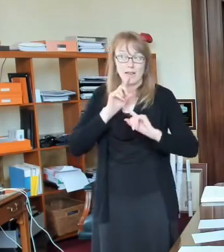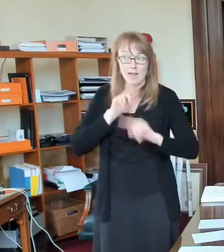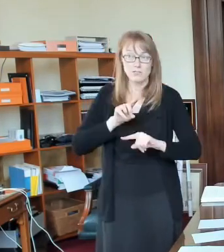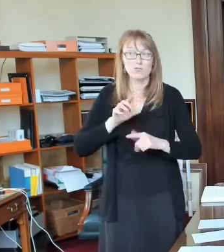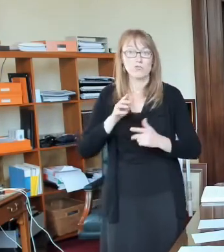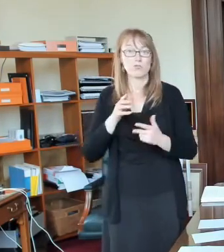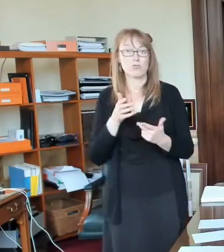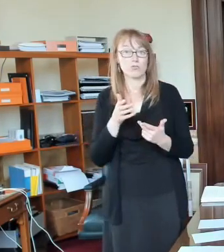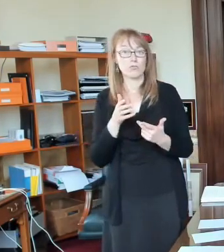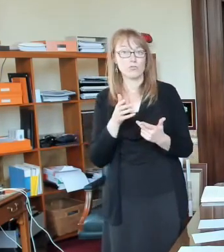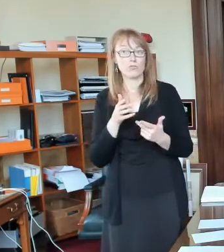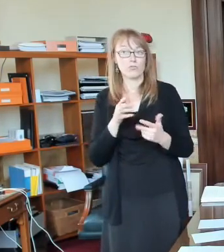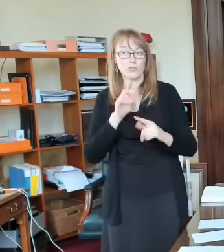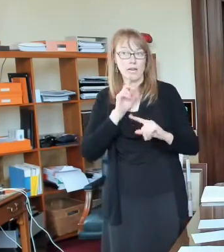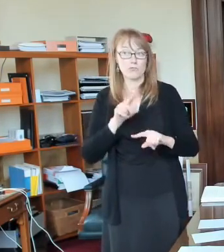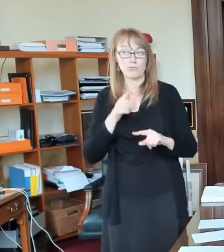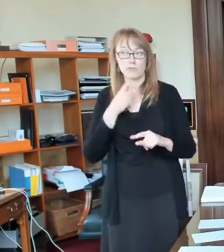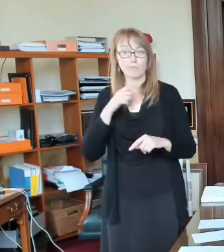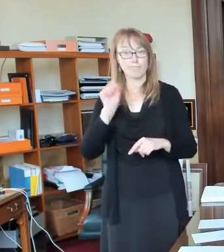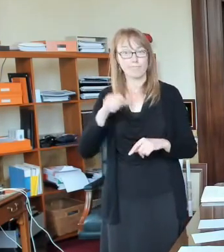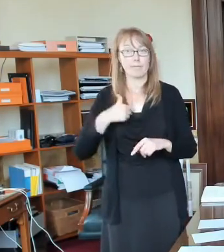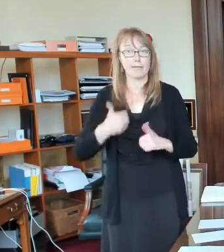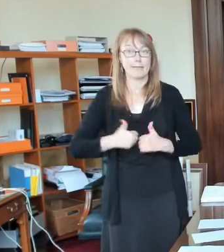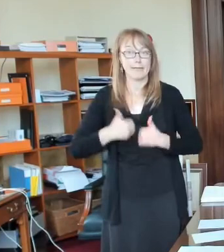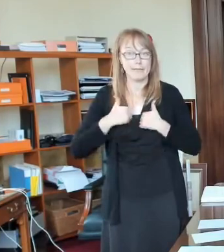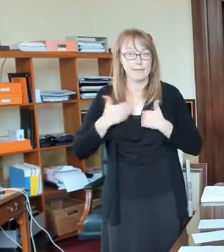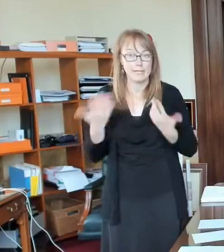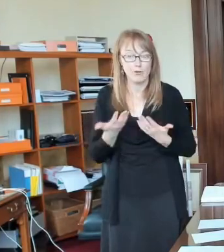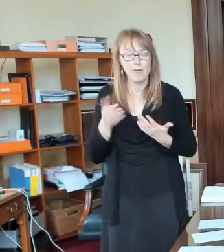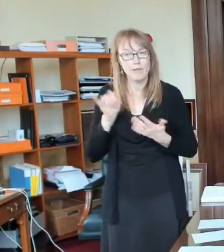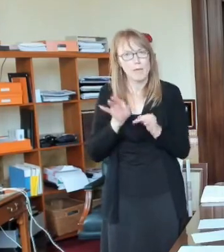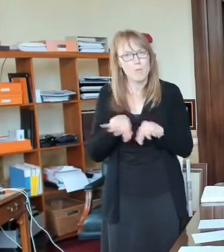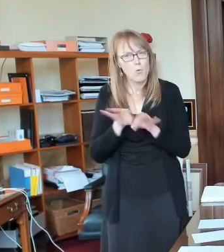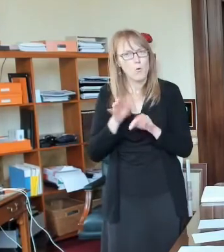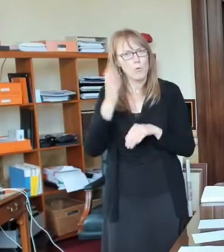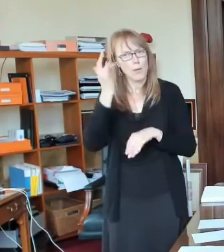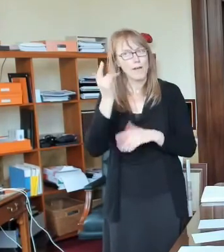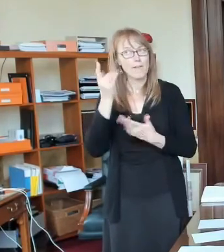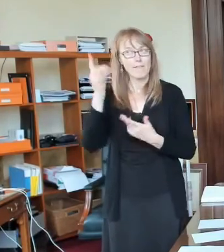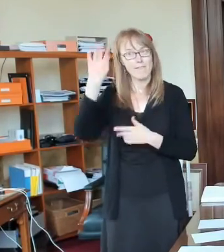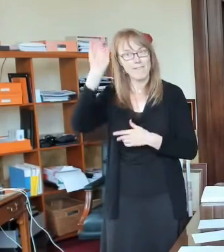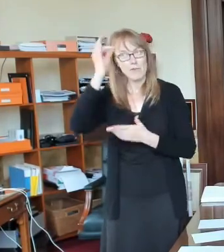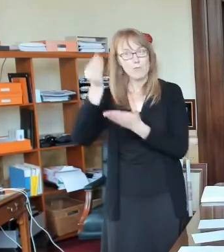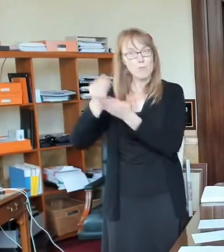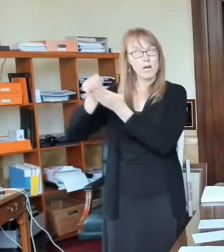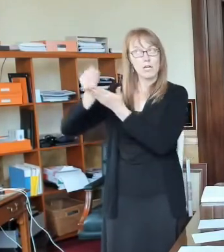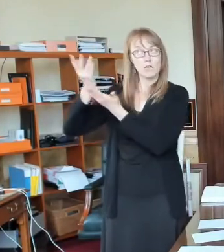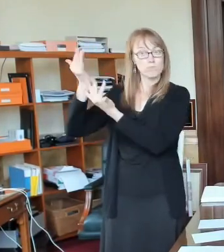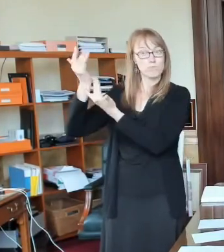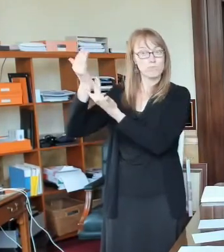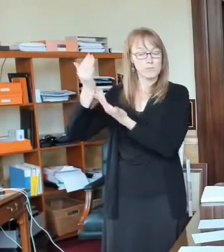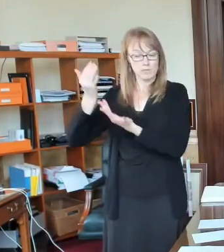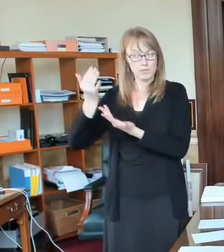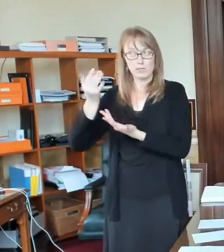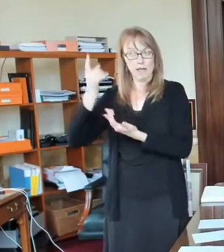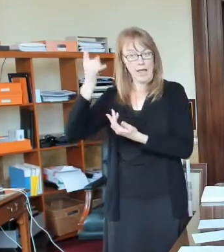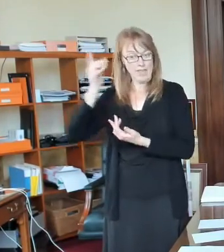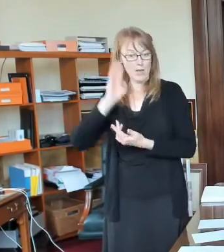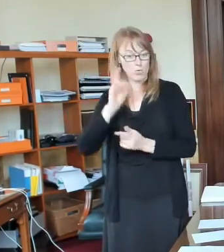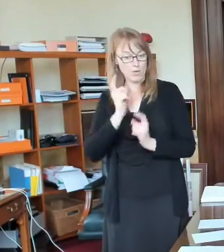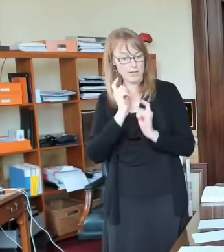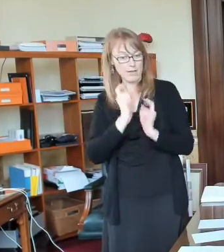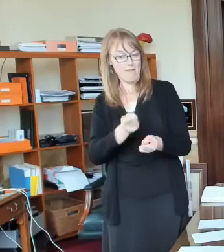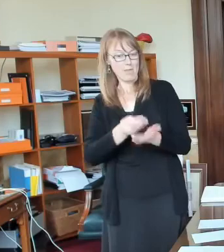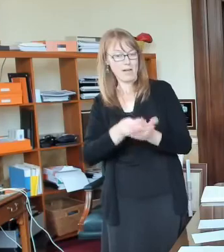and for the federal funding that we receive here, because it's all based on how many people you have. So please fill out your census. This is not, this